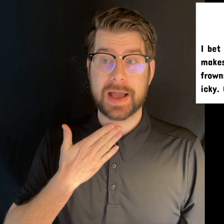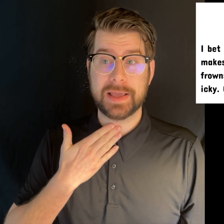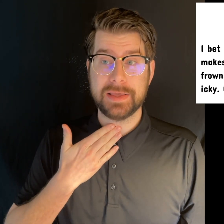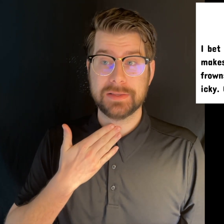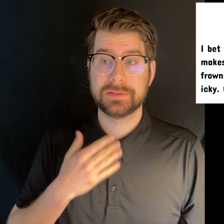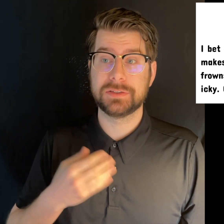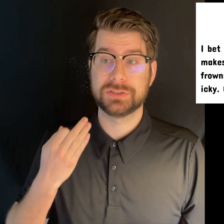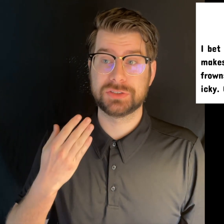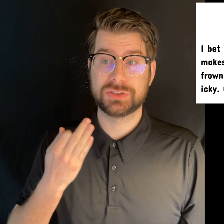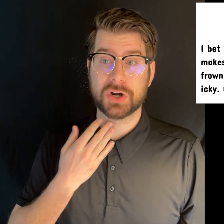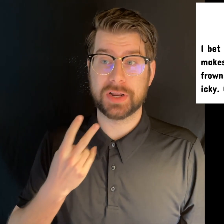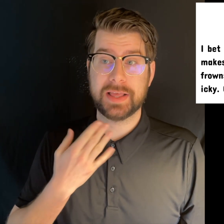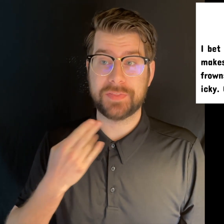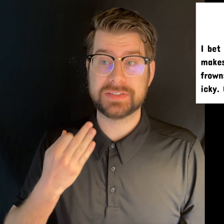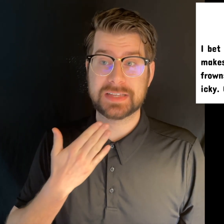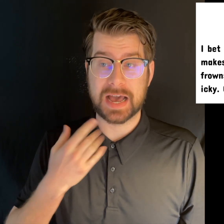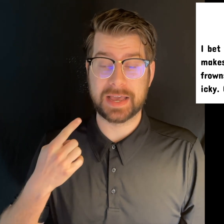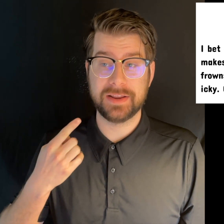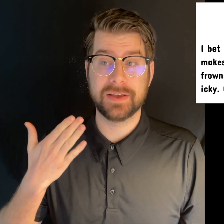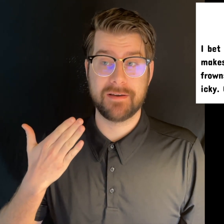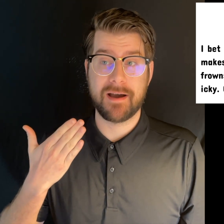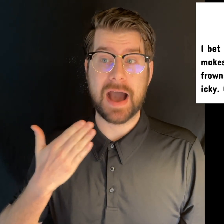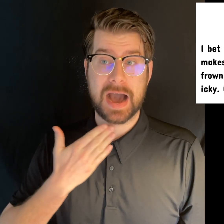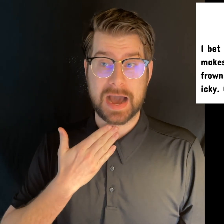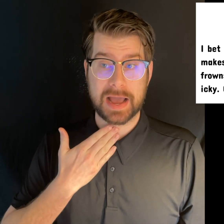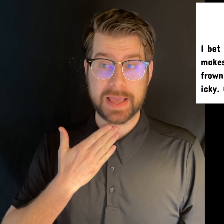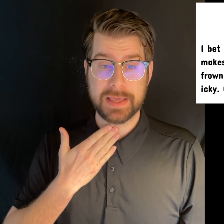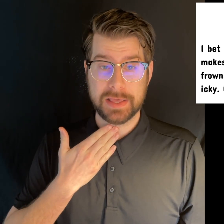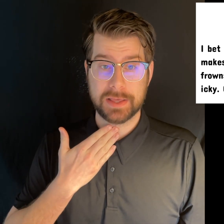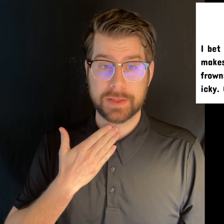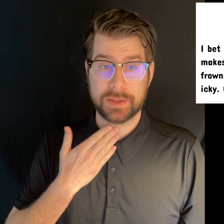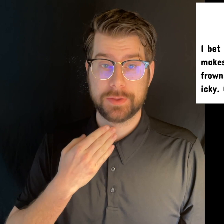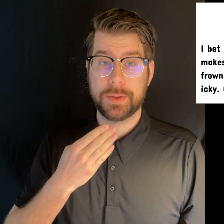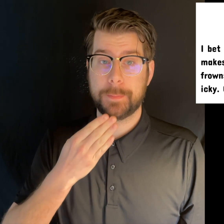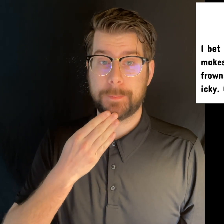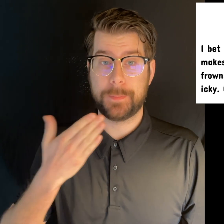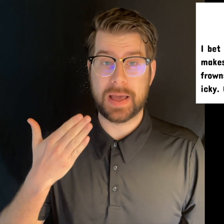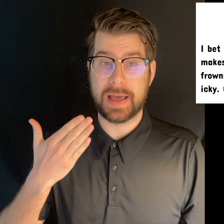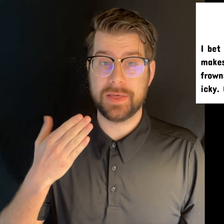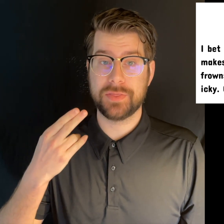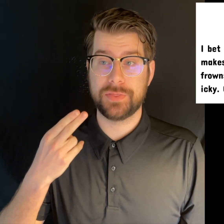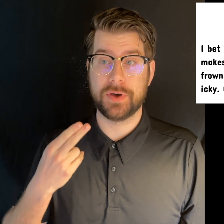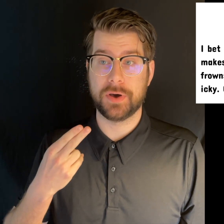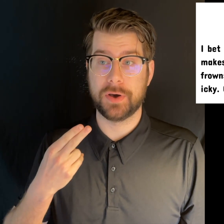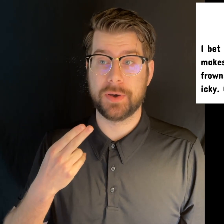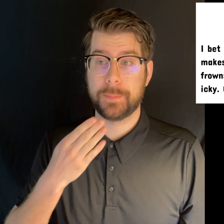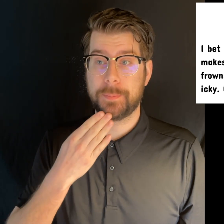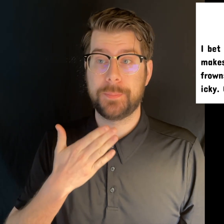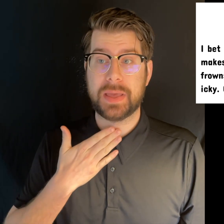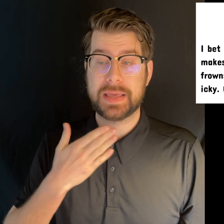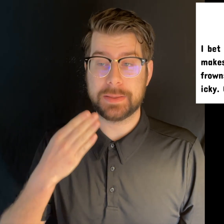I, starting at the side, I bet the